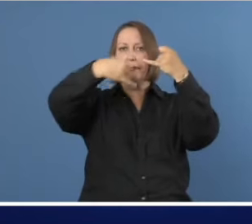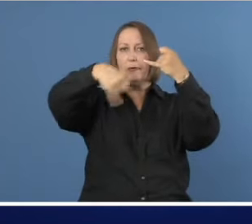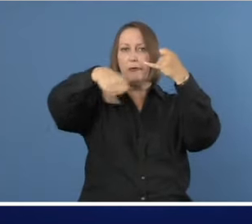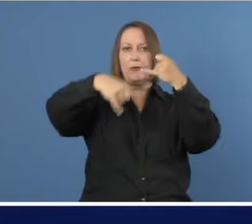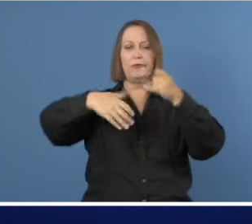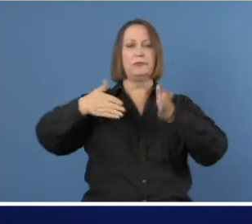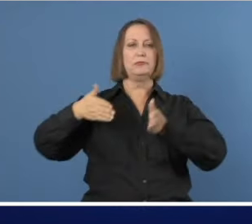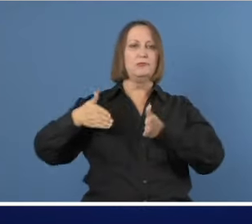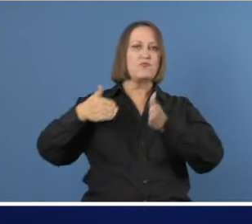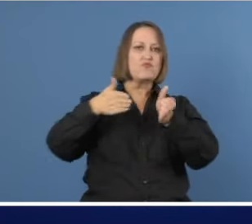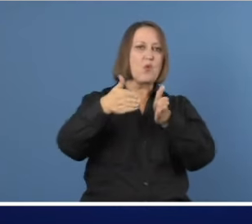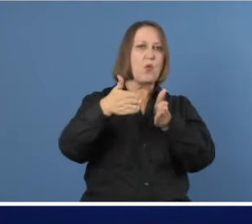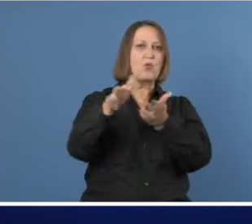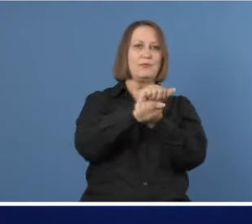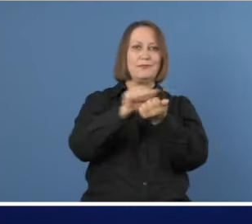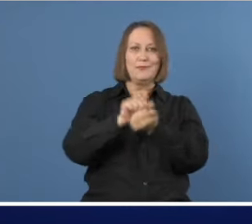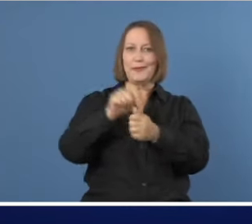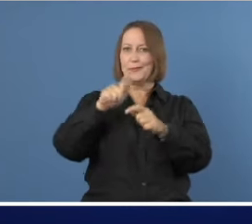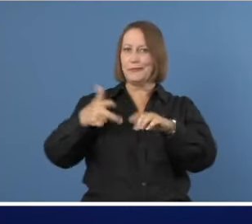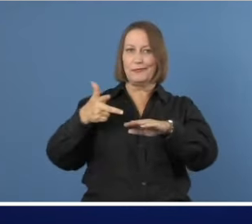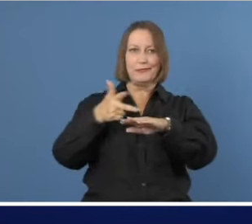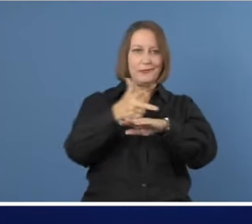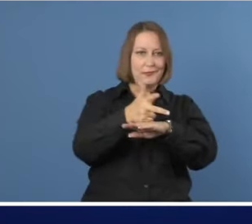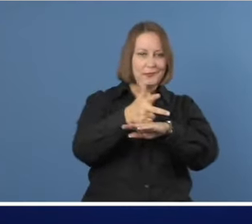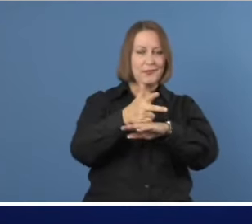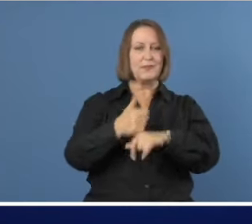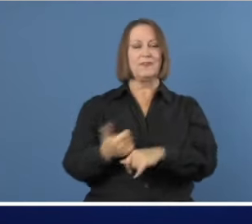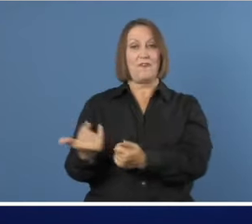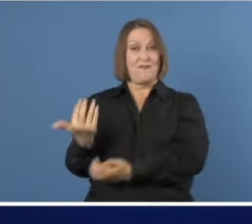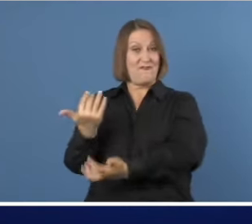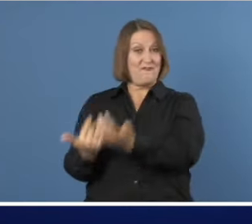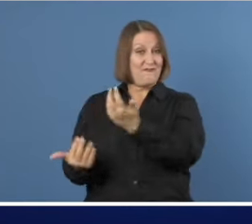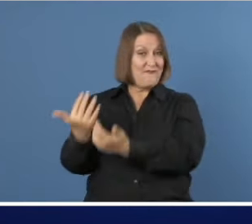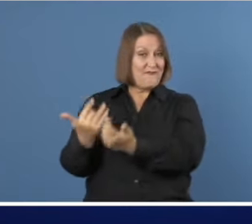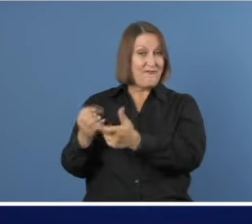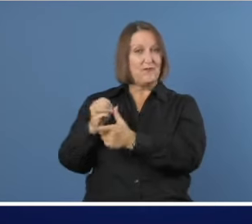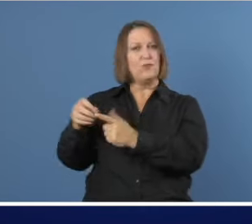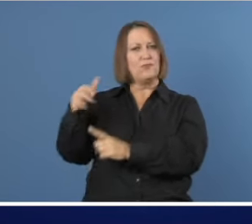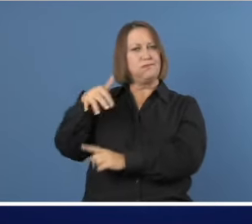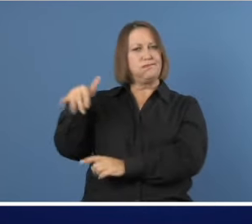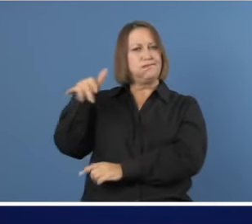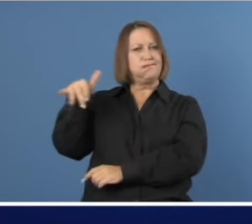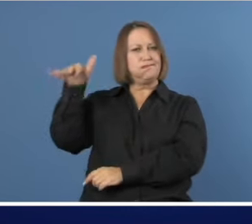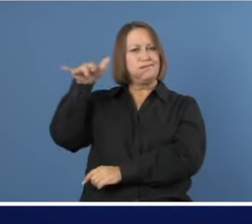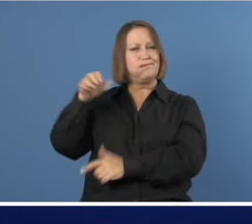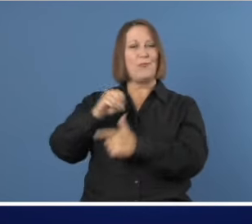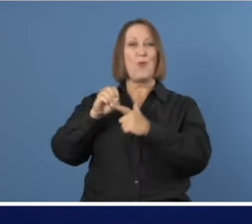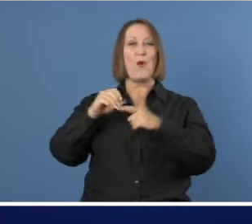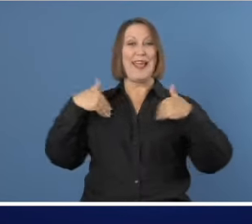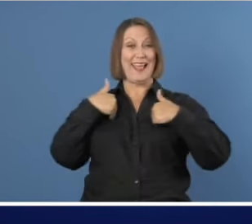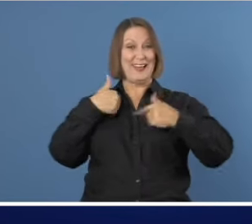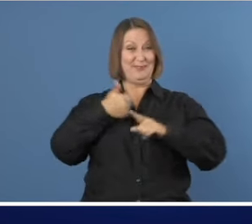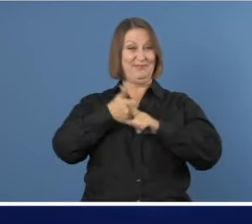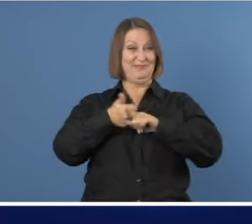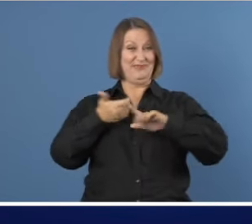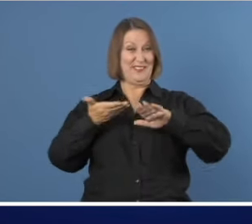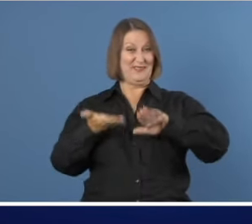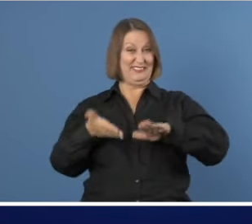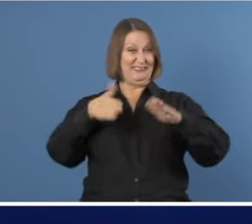washed out roads, smoldering insulation, and dead animals.